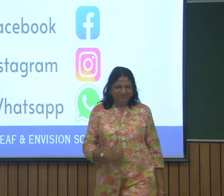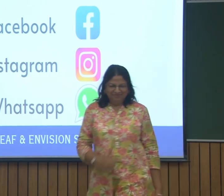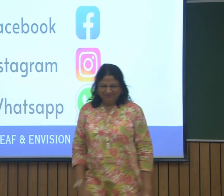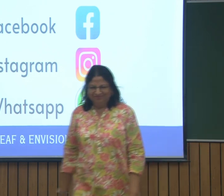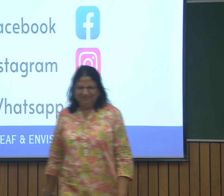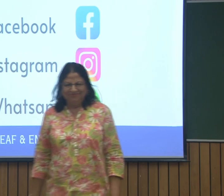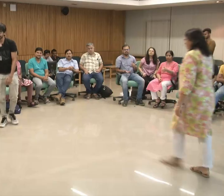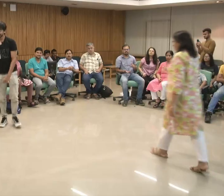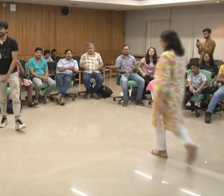Okay.